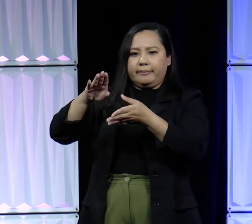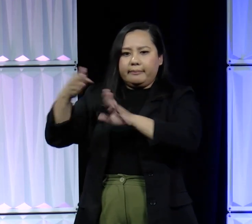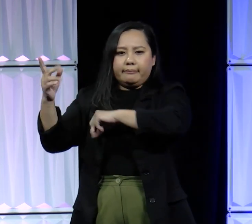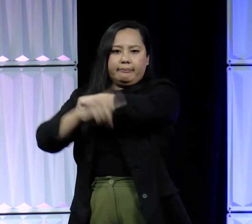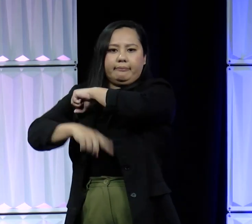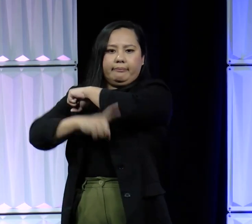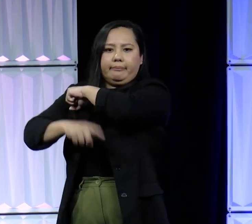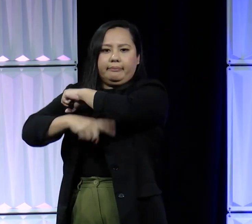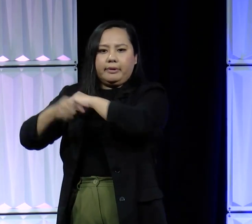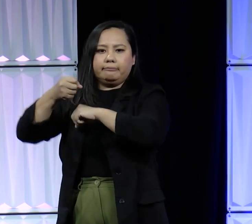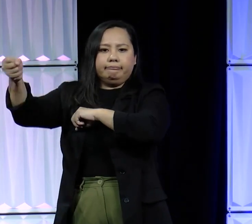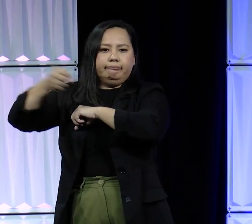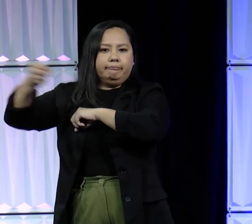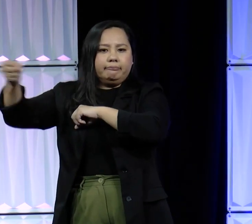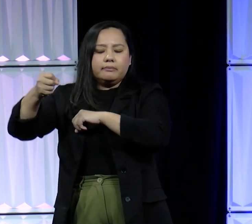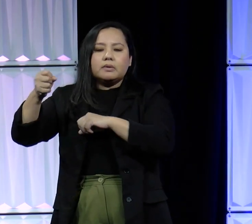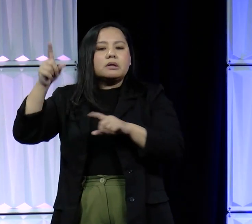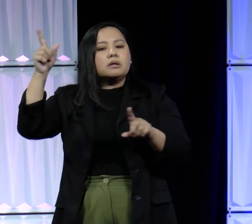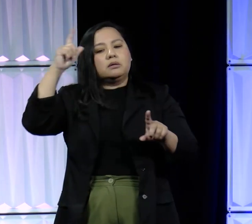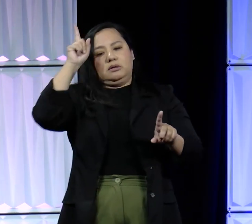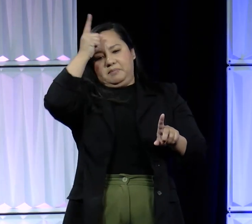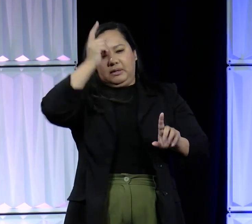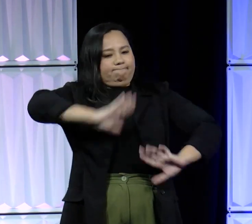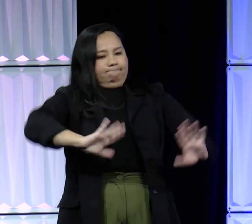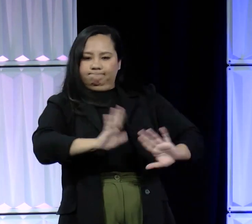well documented."